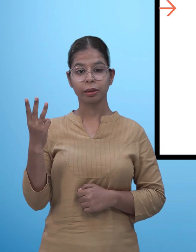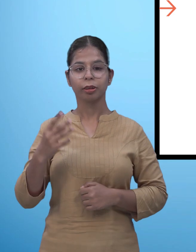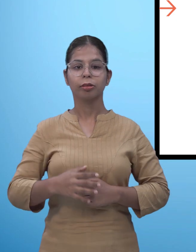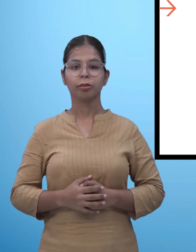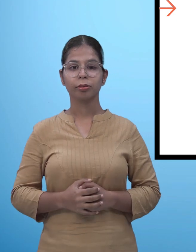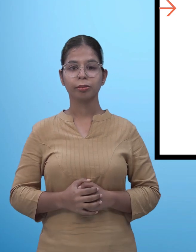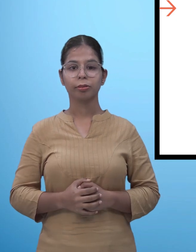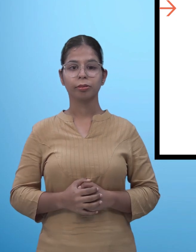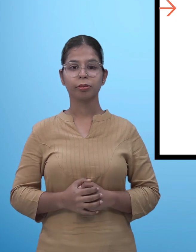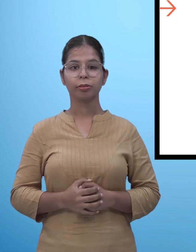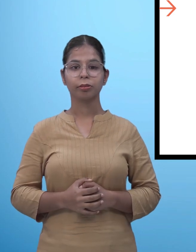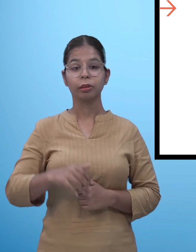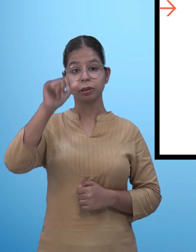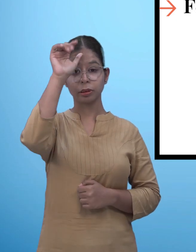3.